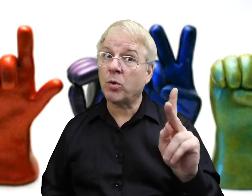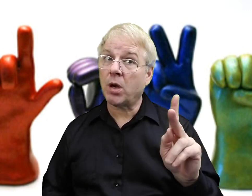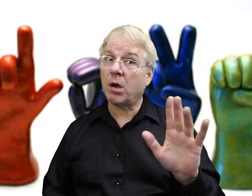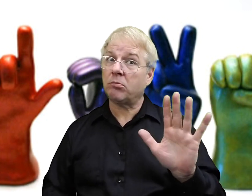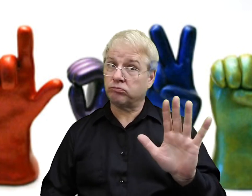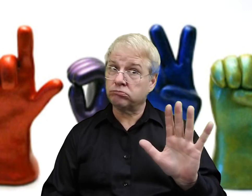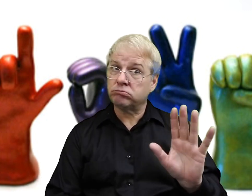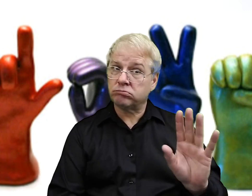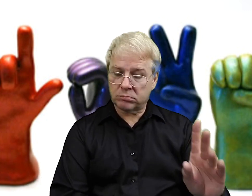Okay?